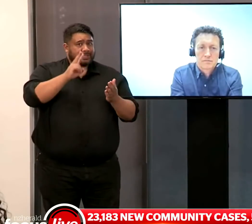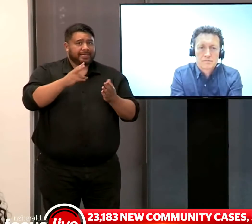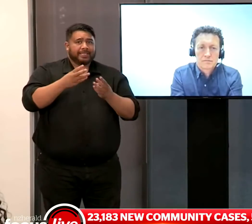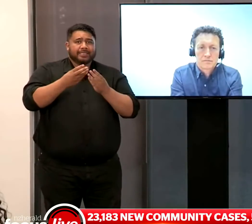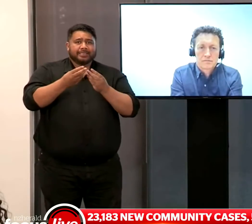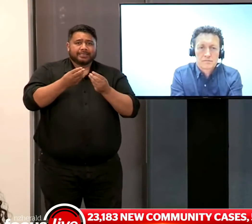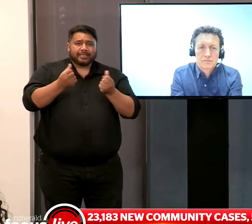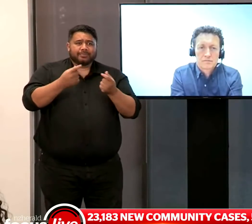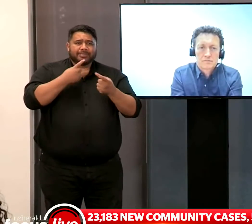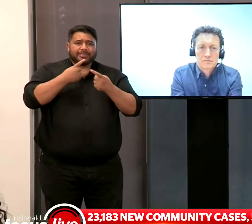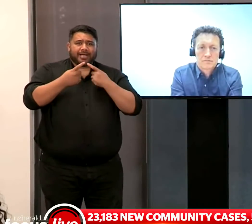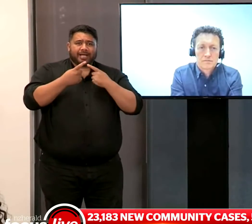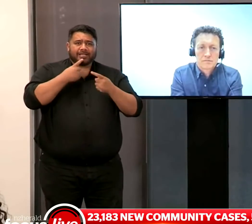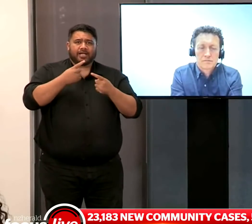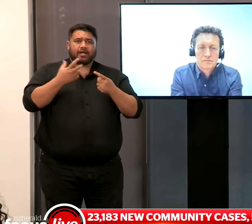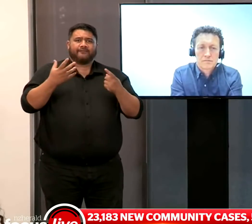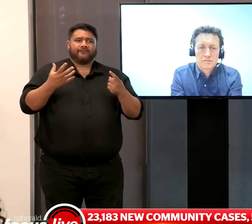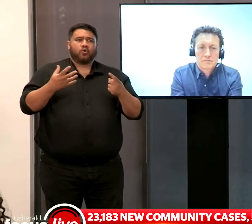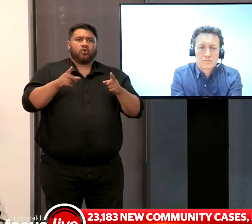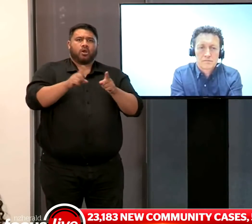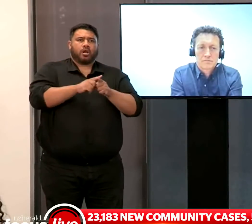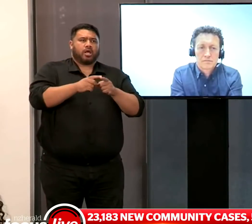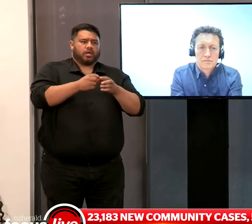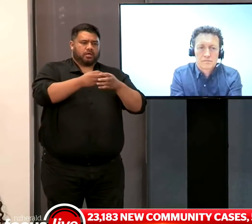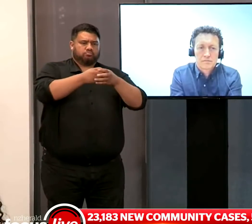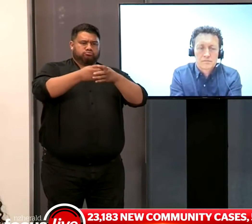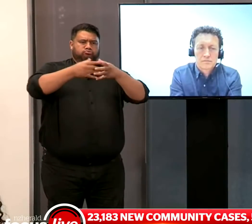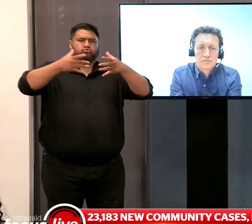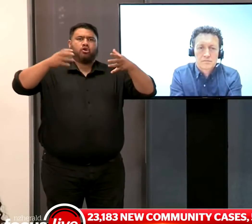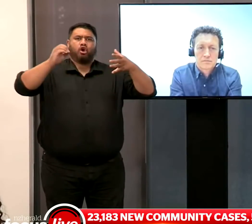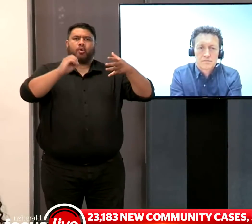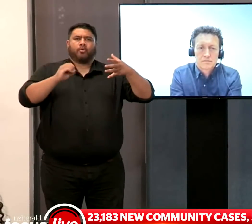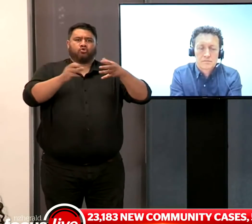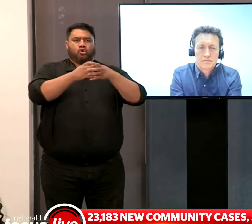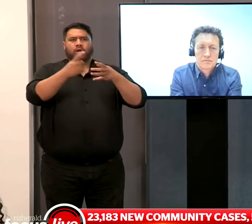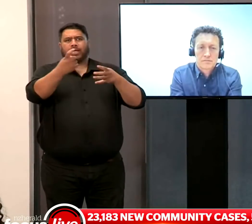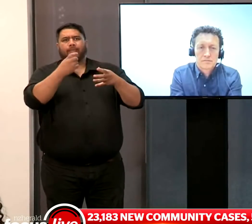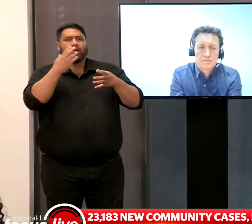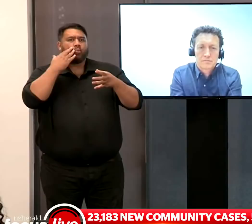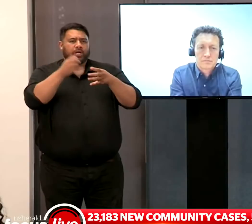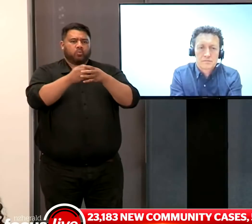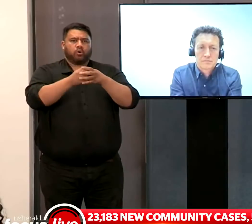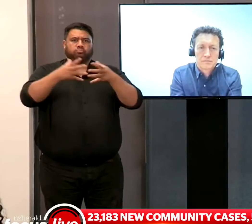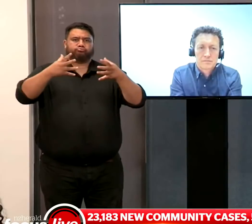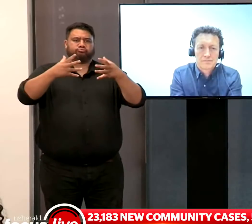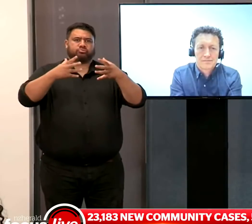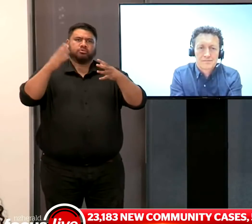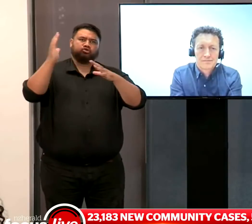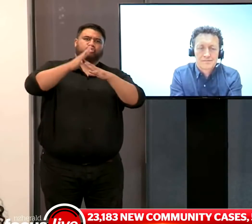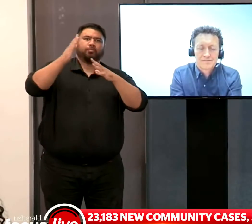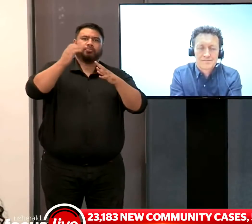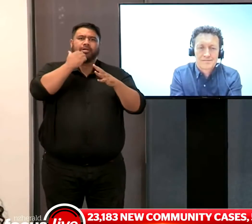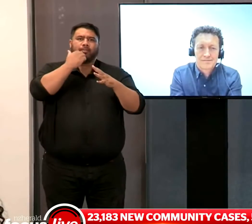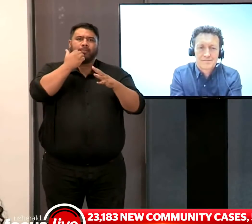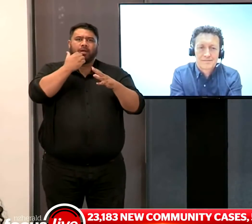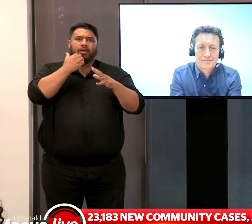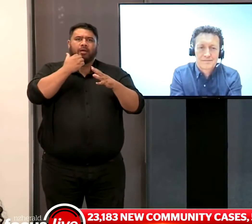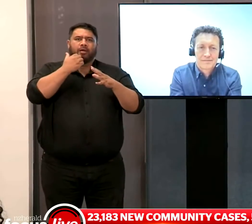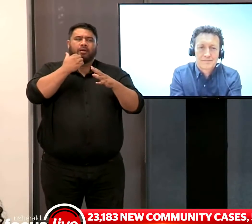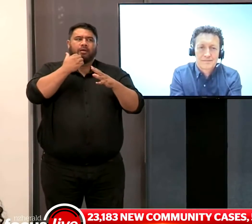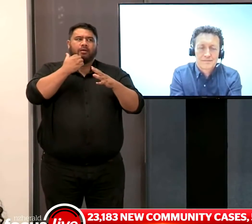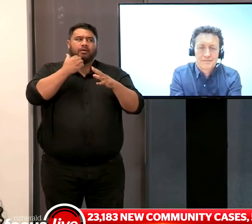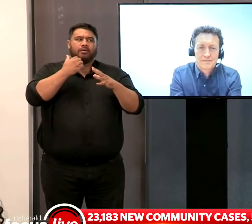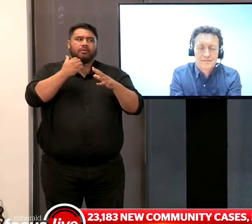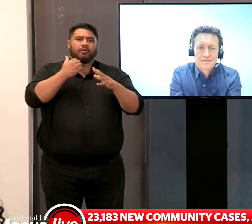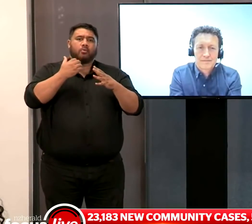reach our peak of community cases. What was that number of our peak? Well, actually, the number